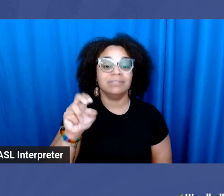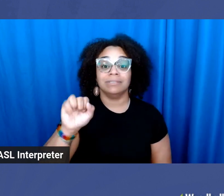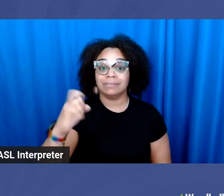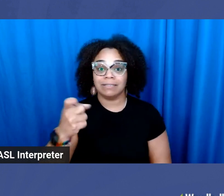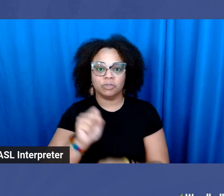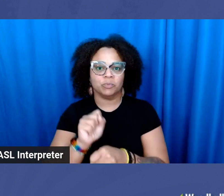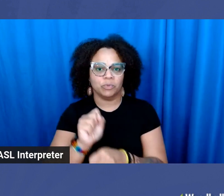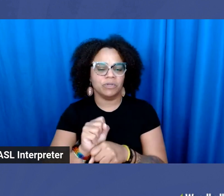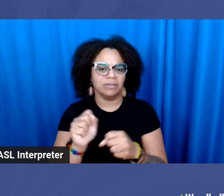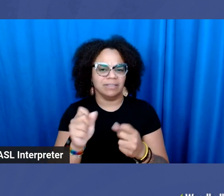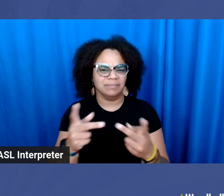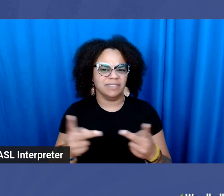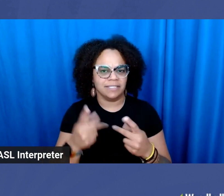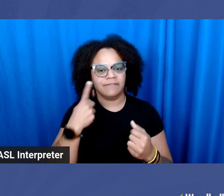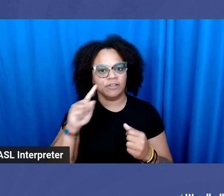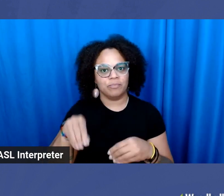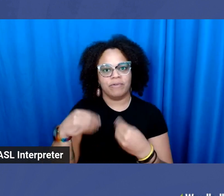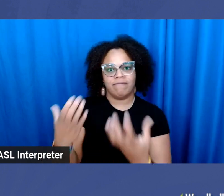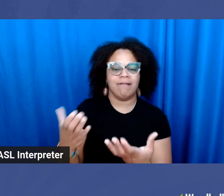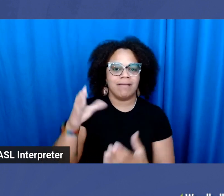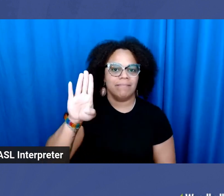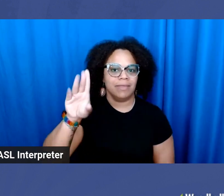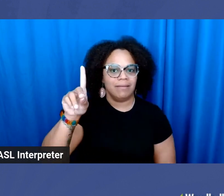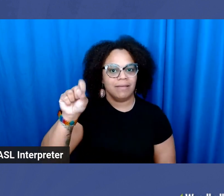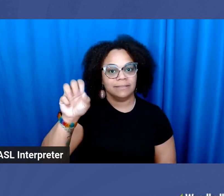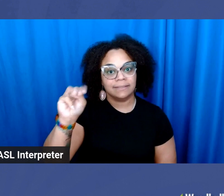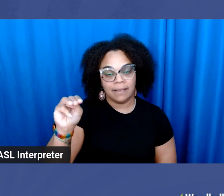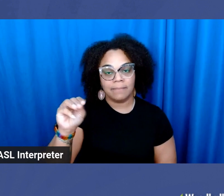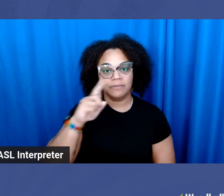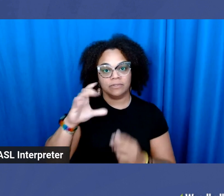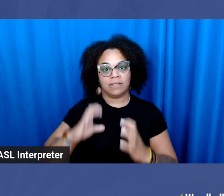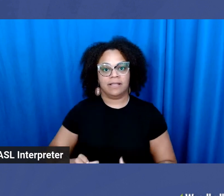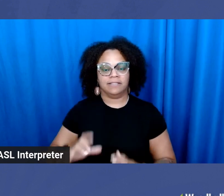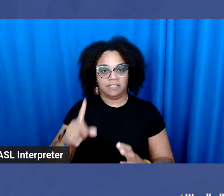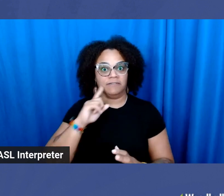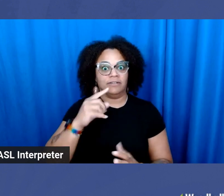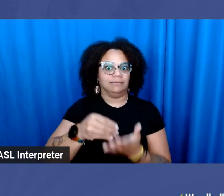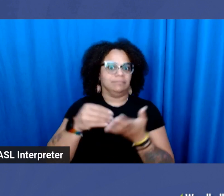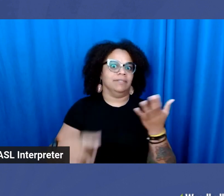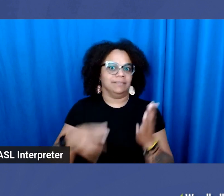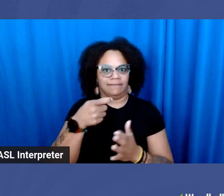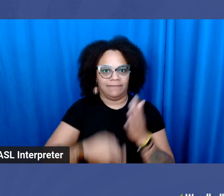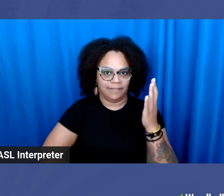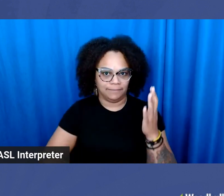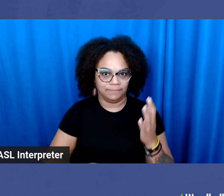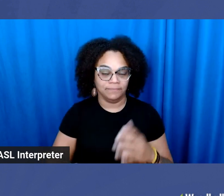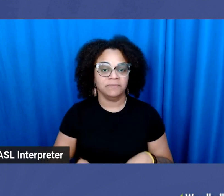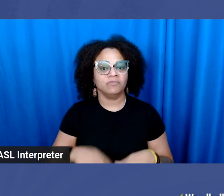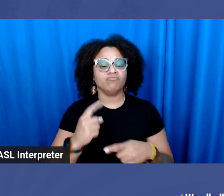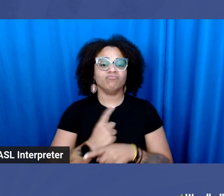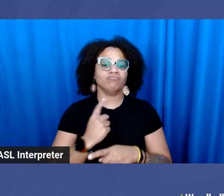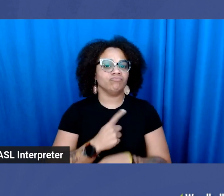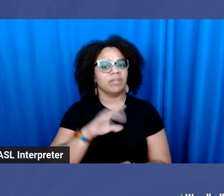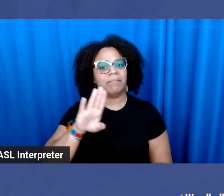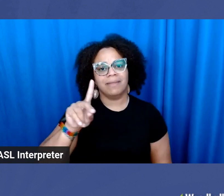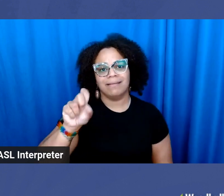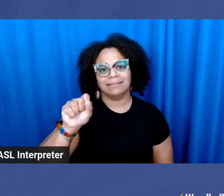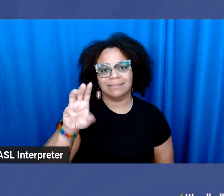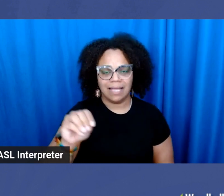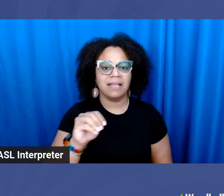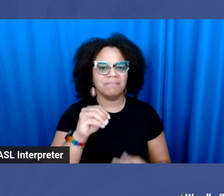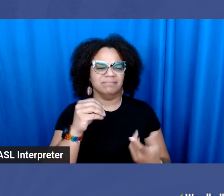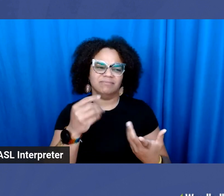providing clients BDSM services for a steep fee. While commercial BDSM occupies a legal